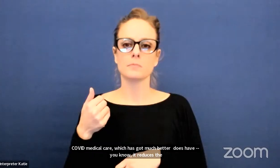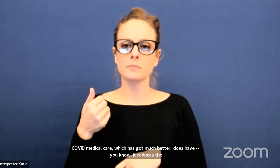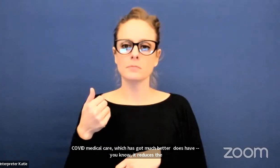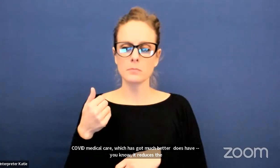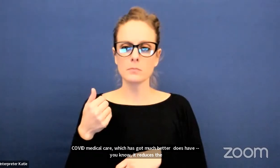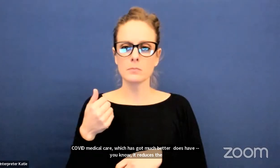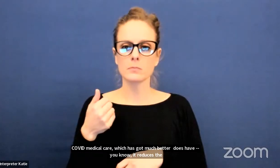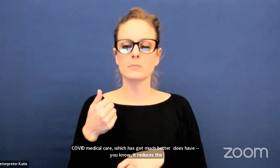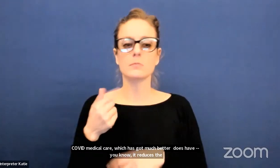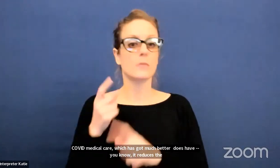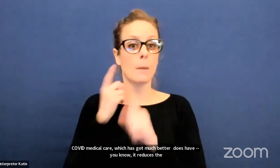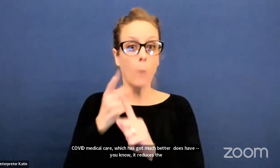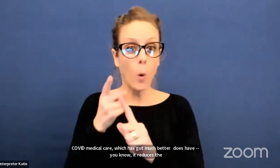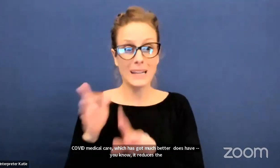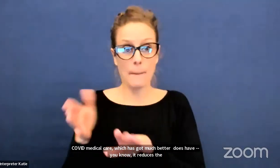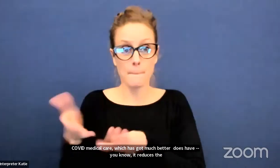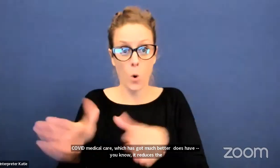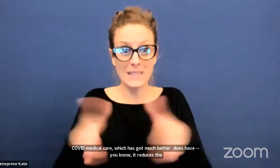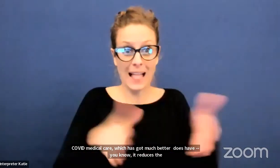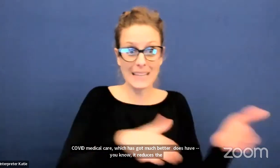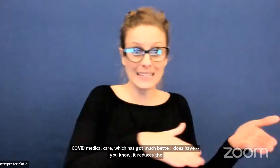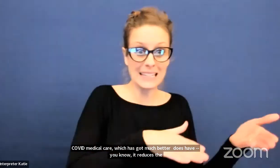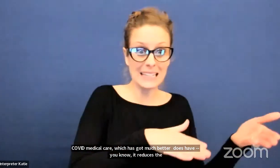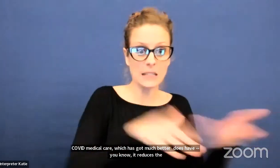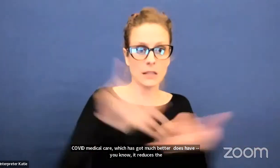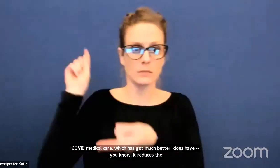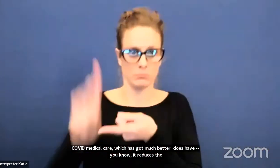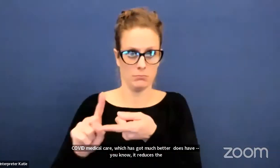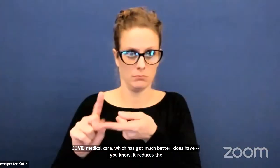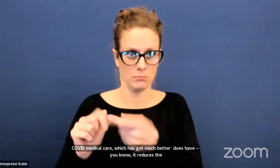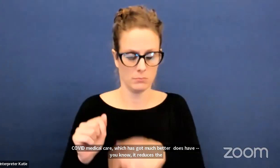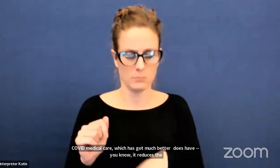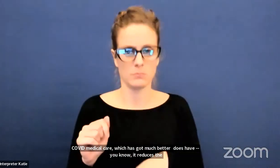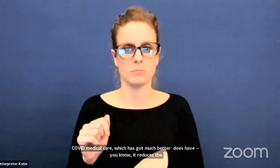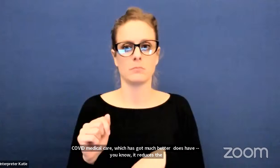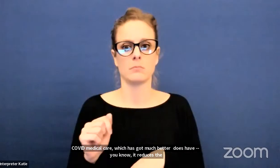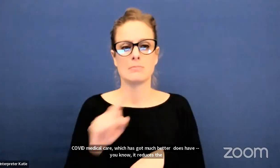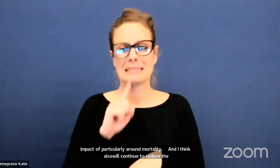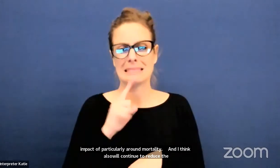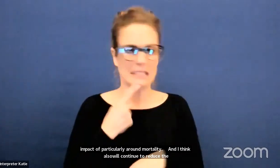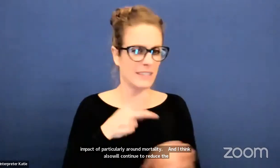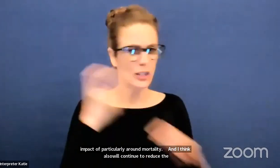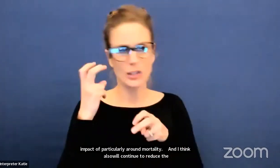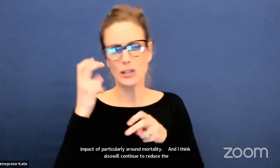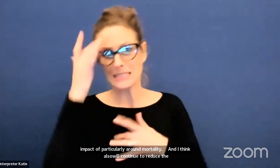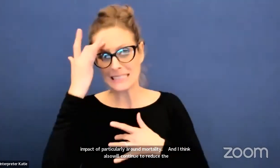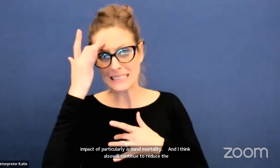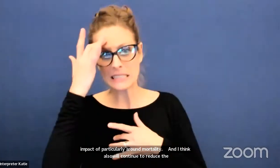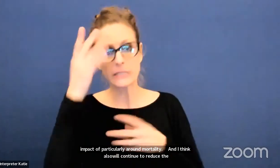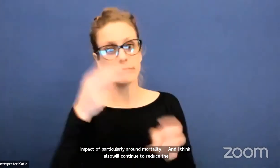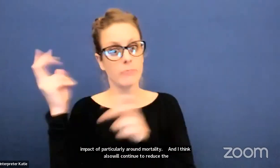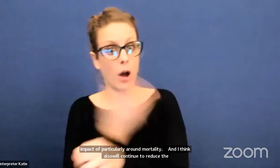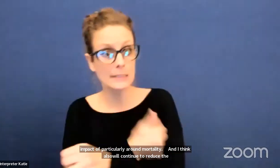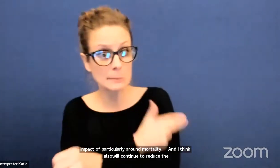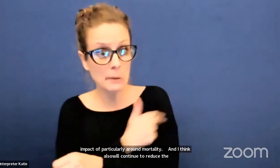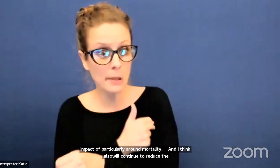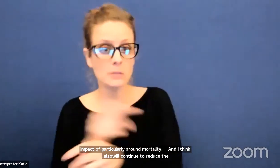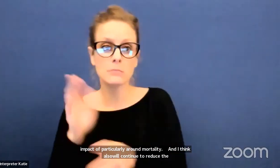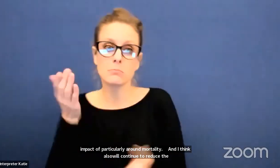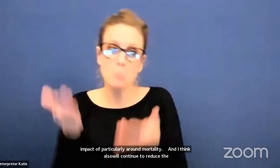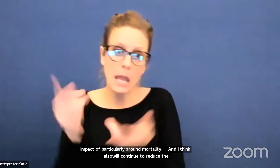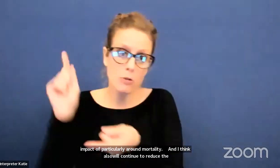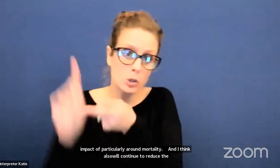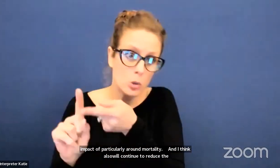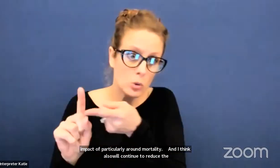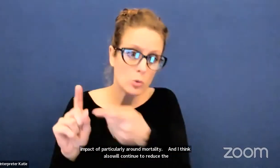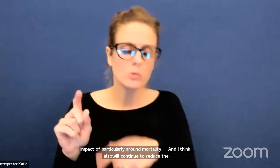mortality. And I think also will continue to reduce the sort of severe disease hospitalizations, may reduce